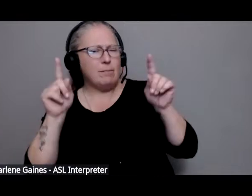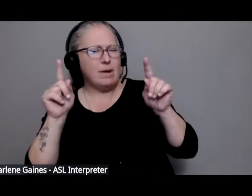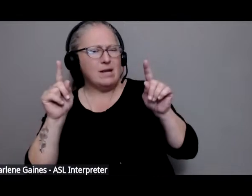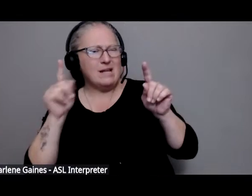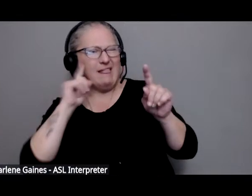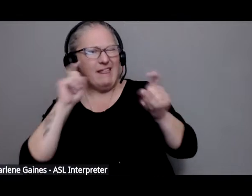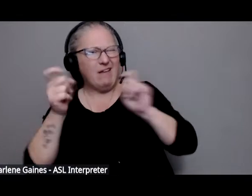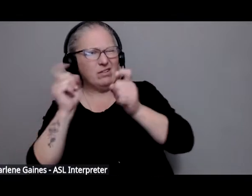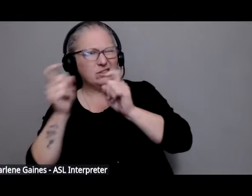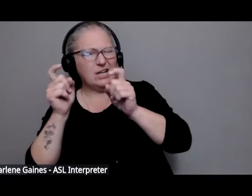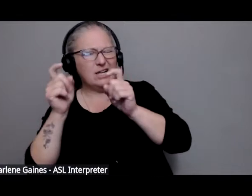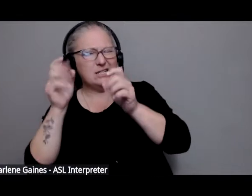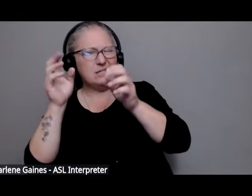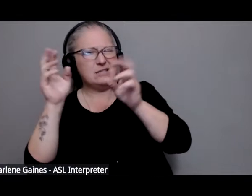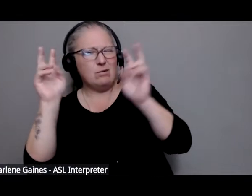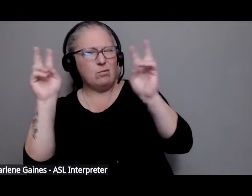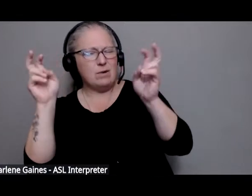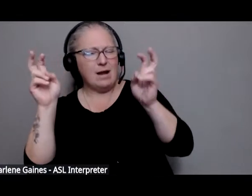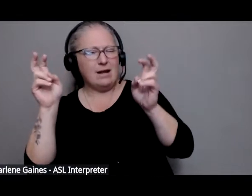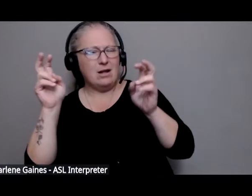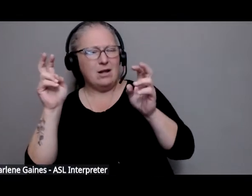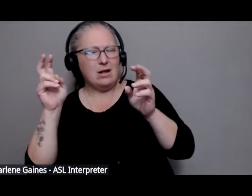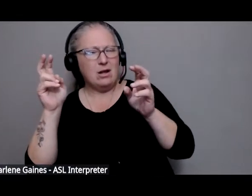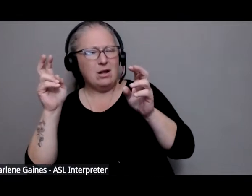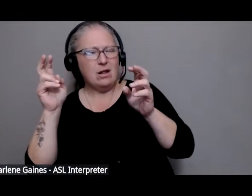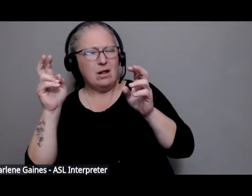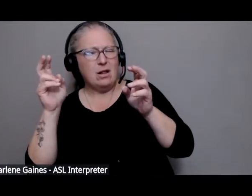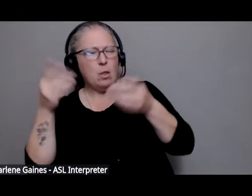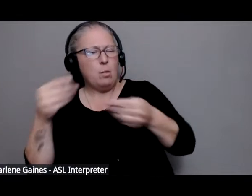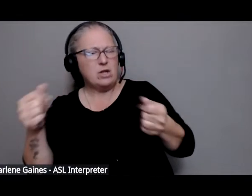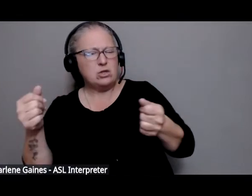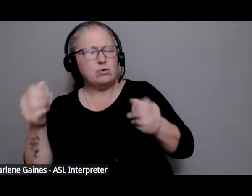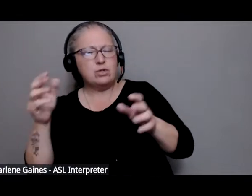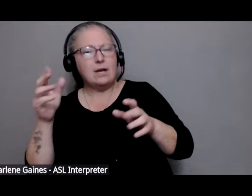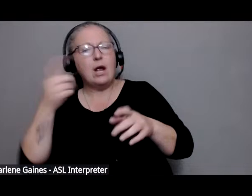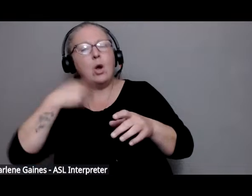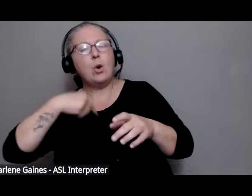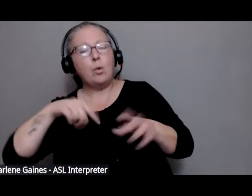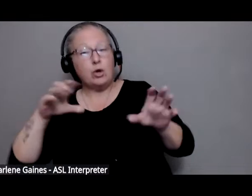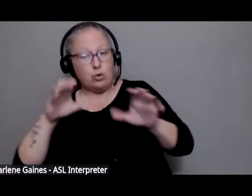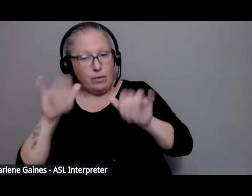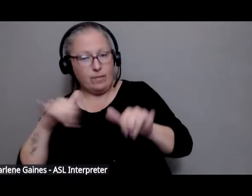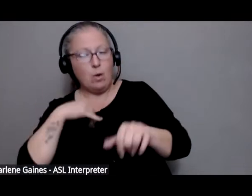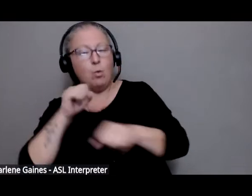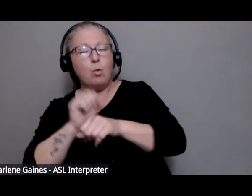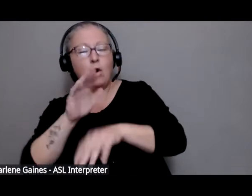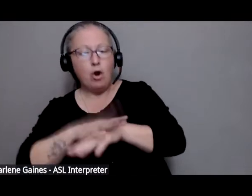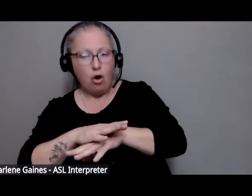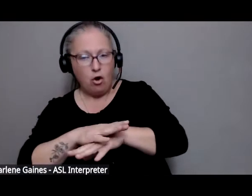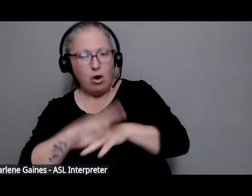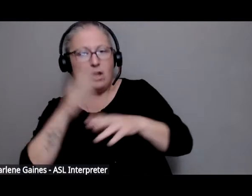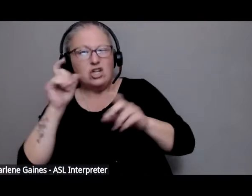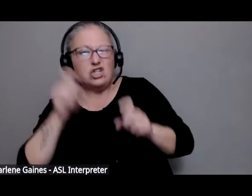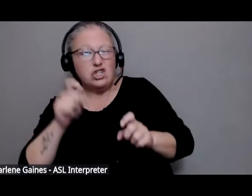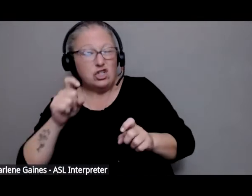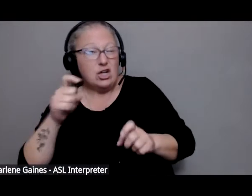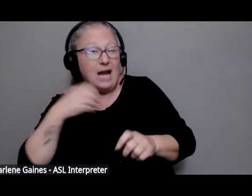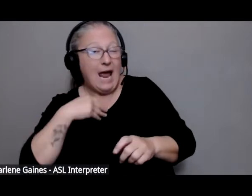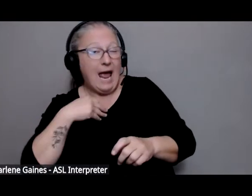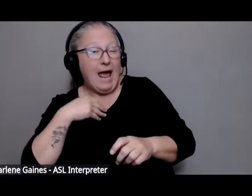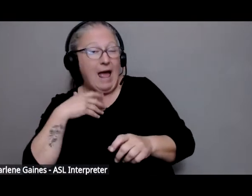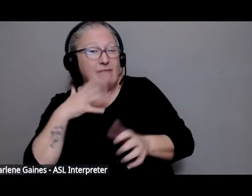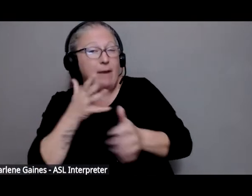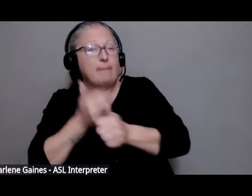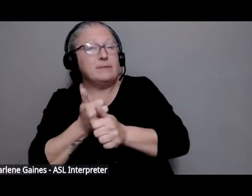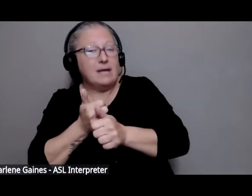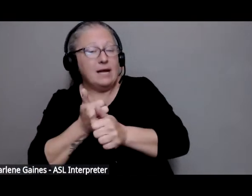that a little wrong. That's Sorry. right. The resolution. The Yeah, res- the yeah. resolution. And we are doing that. We are working on it, and we should have an updated version at our next